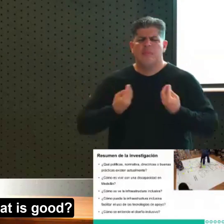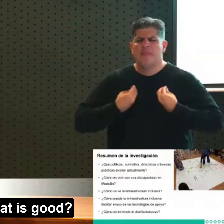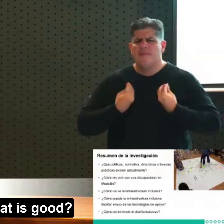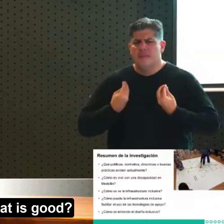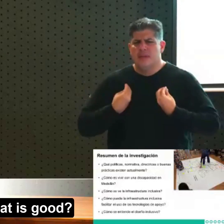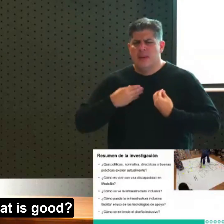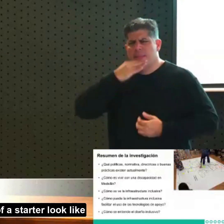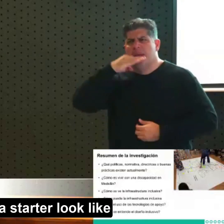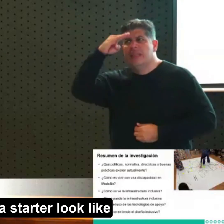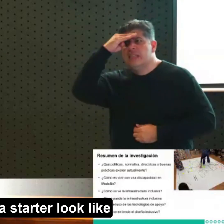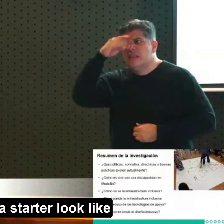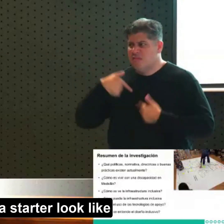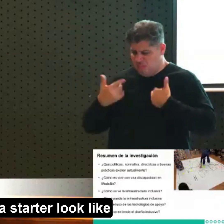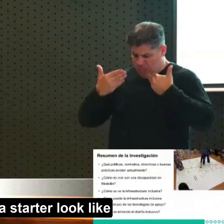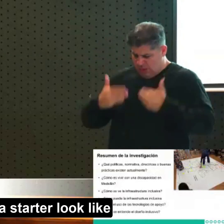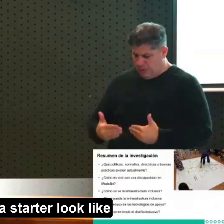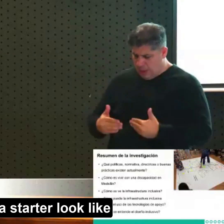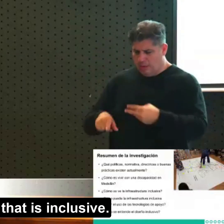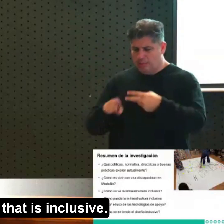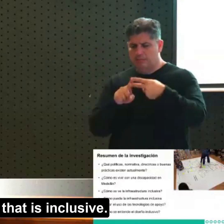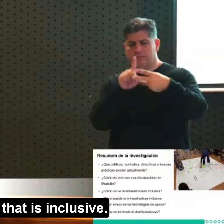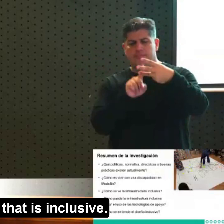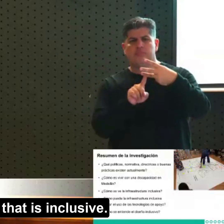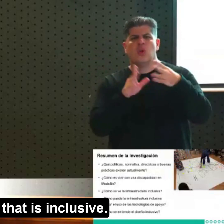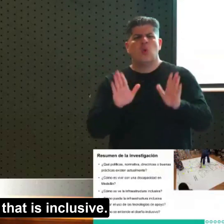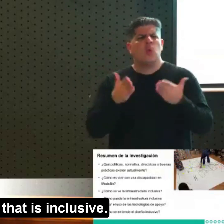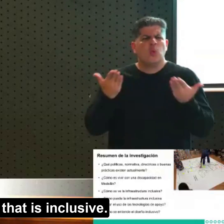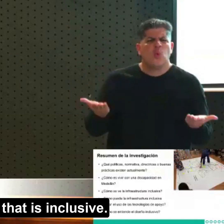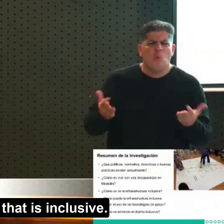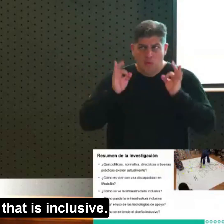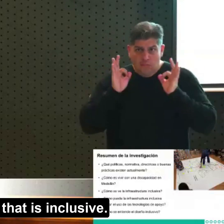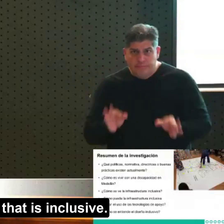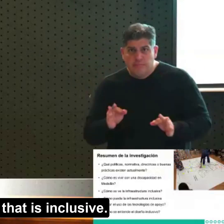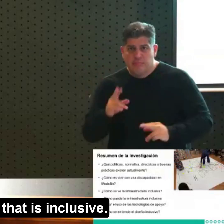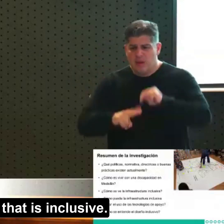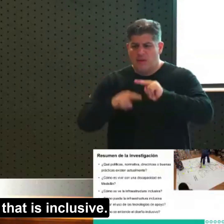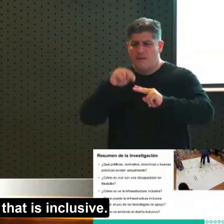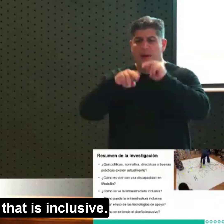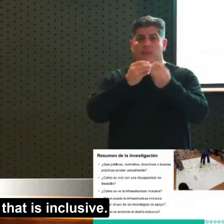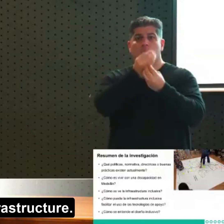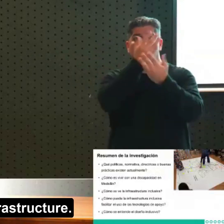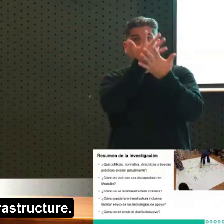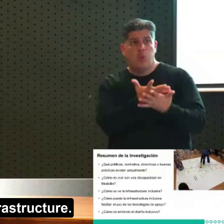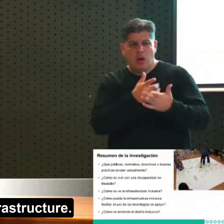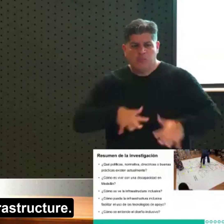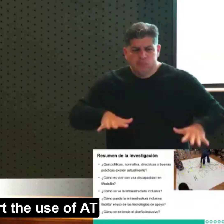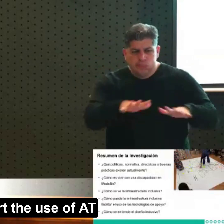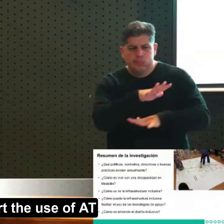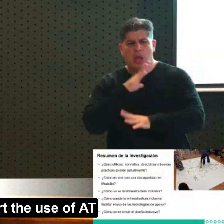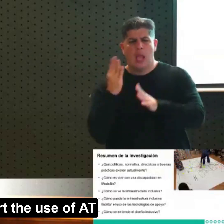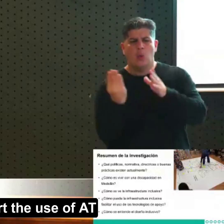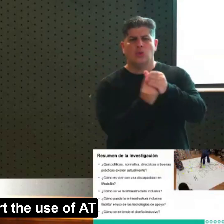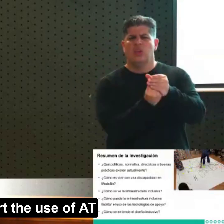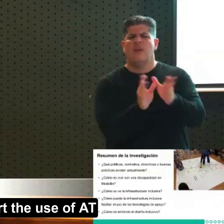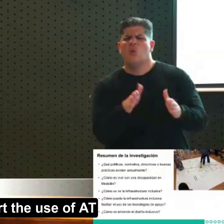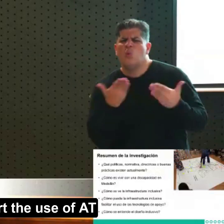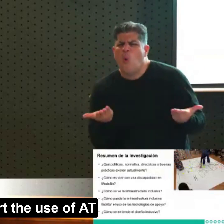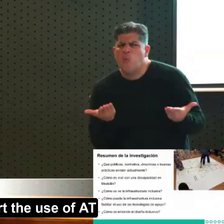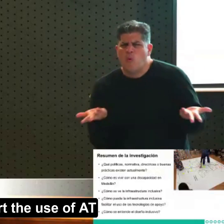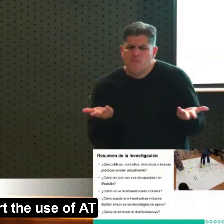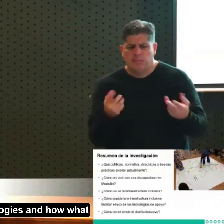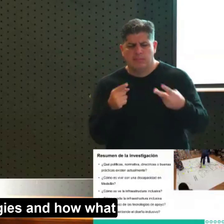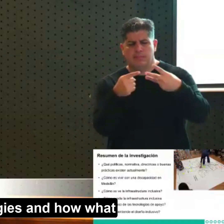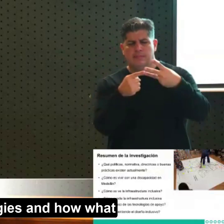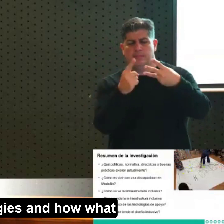And what does good inclusive infrastructure look like? How can that inclusive infrastructure support the use